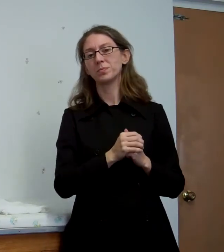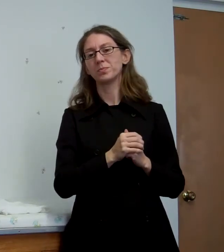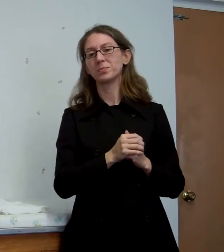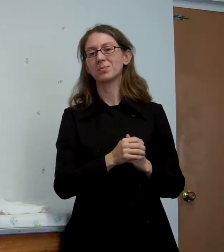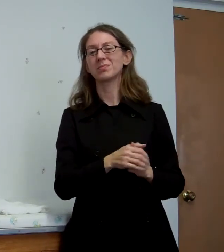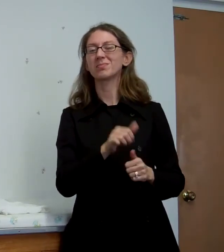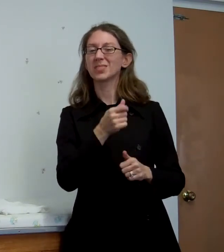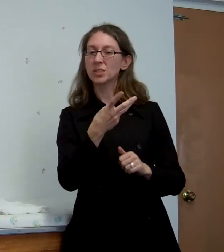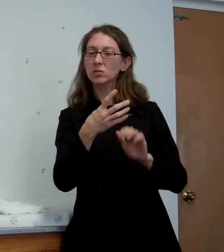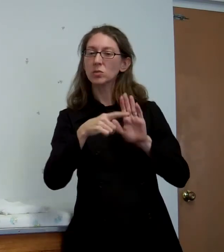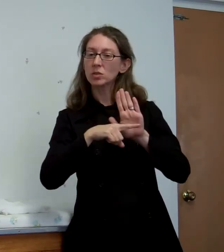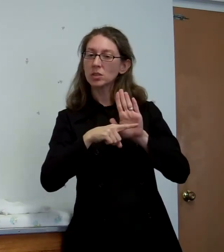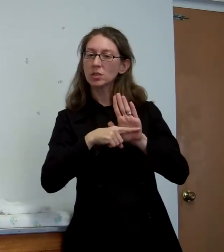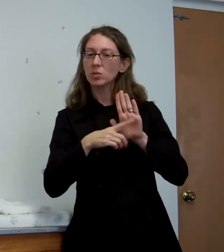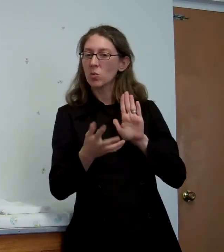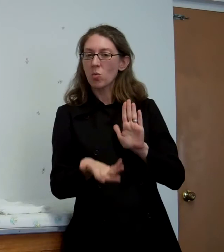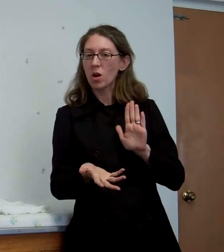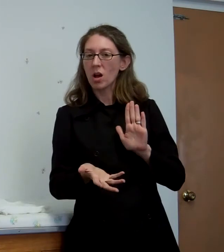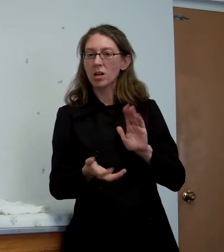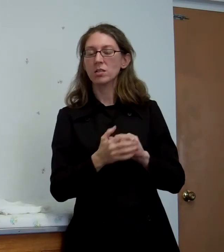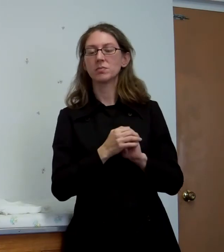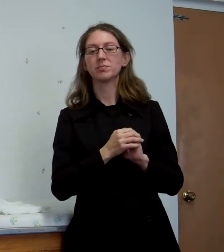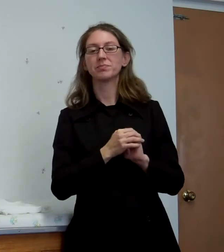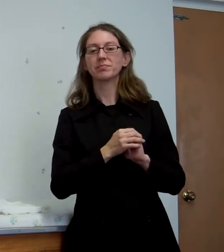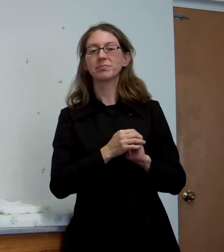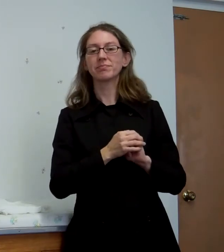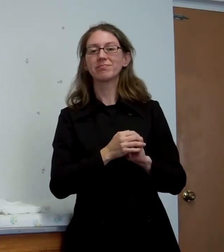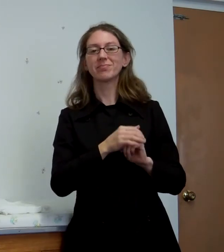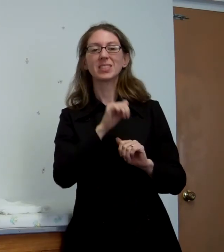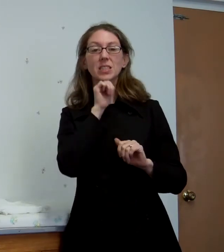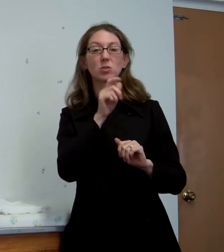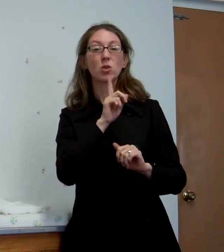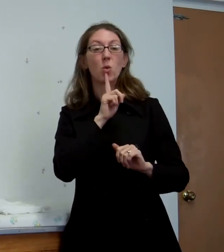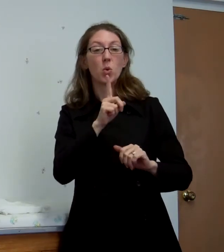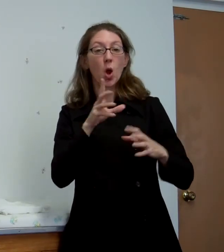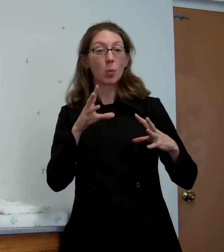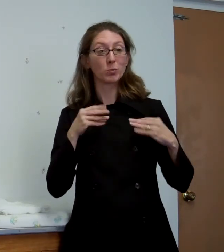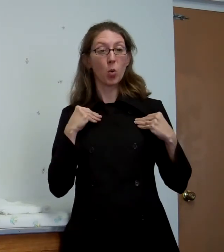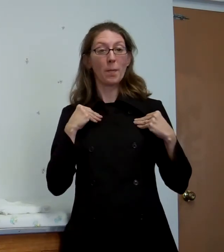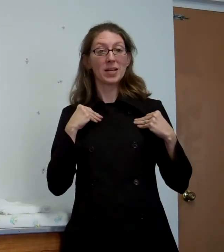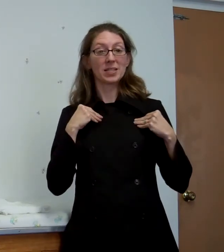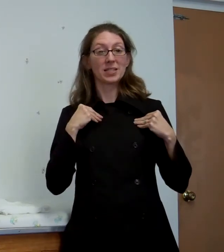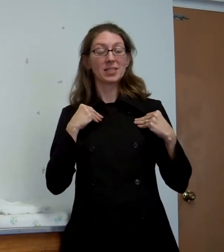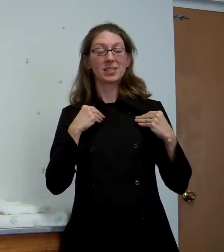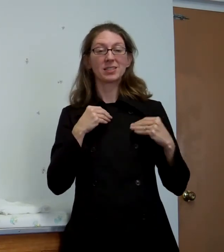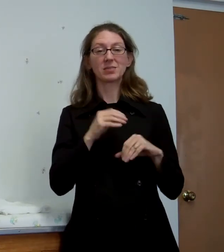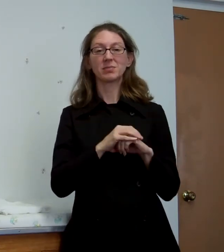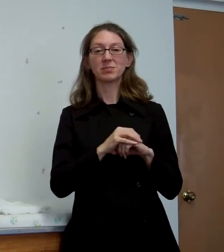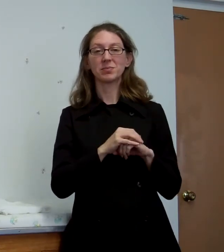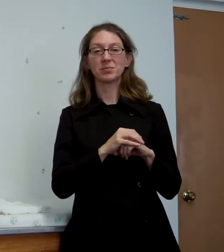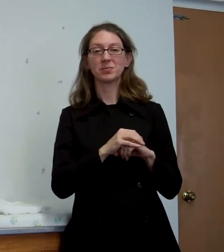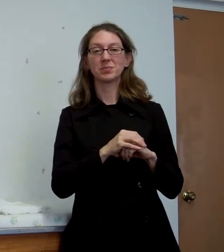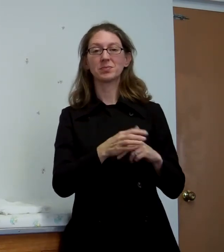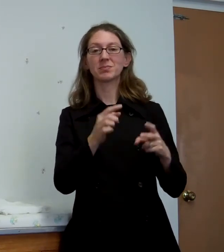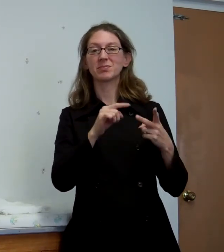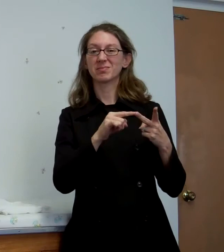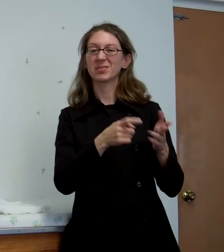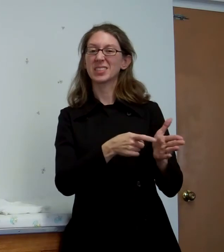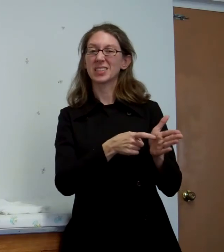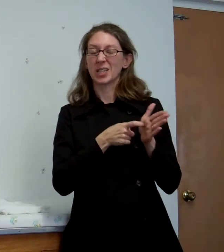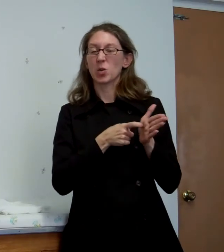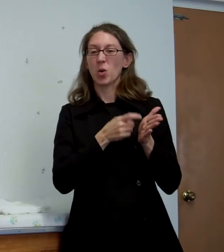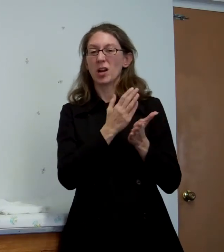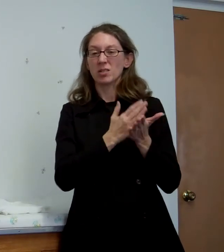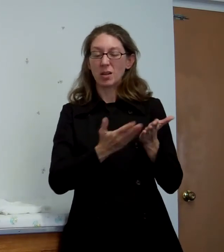Some disadvantages of flats are that they aren't as absorbent as other options. They do require